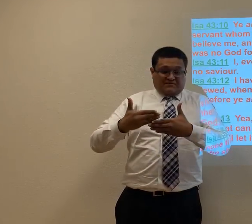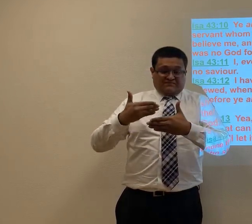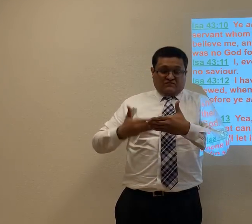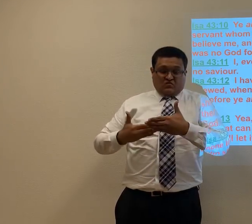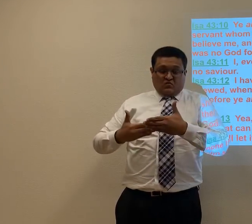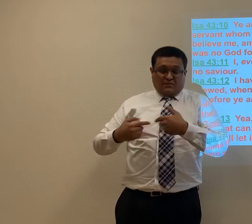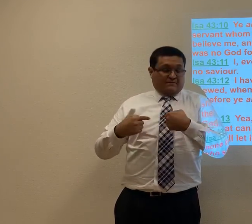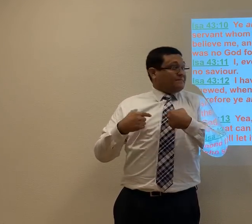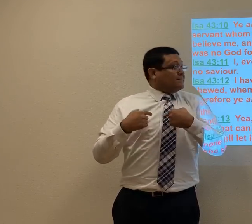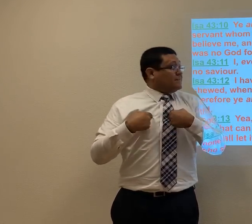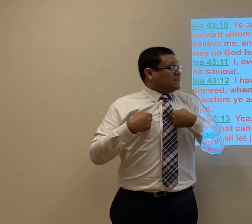And before me,